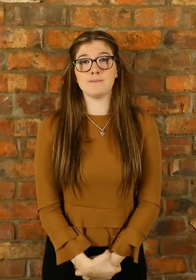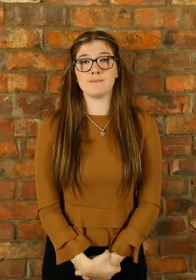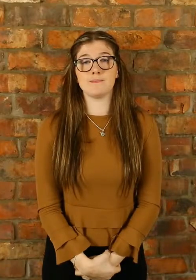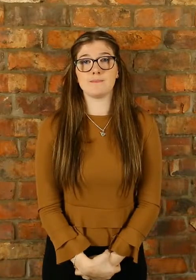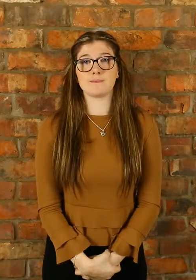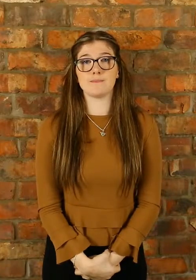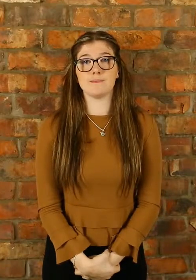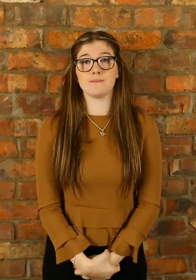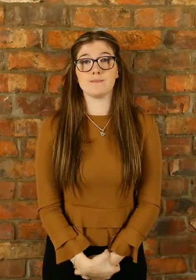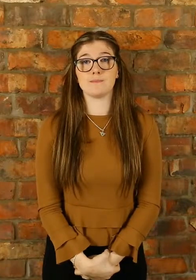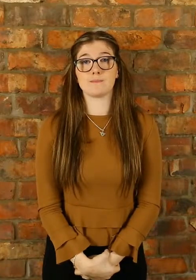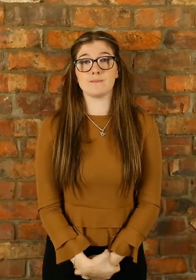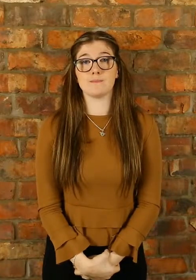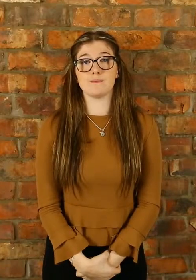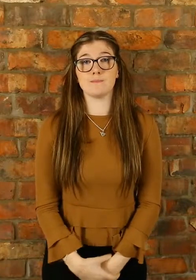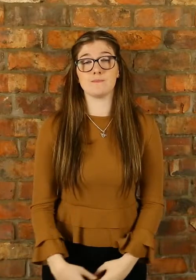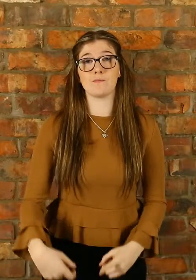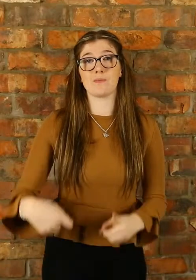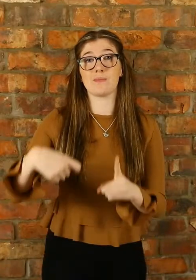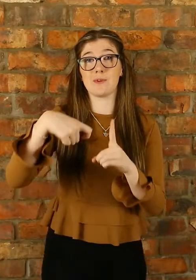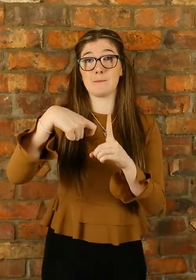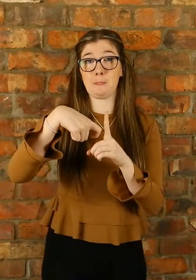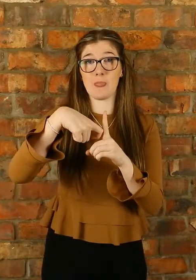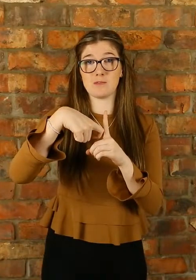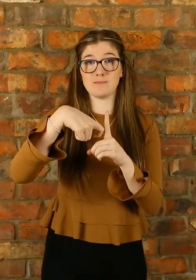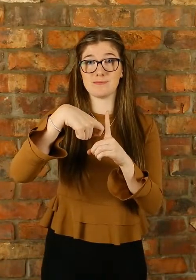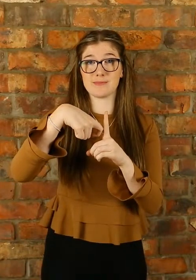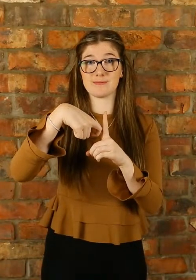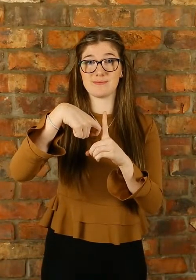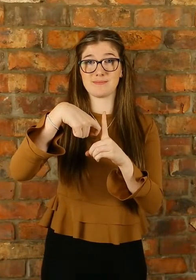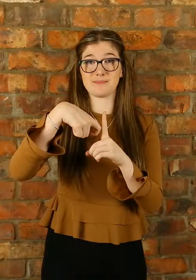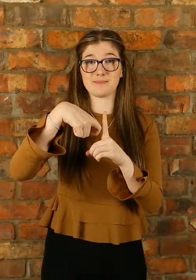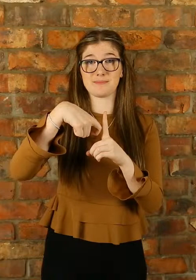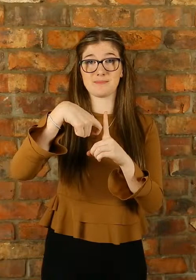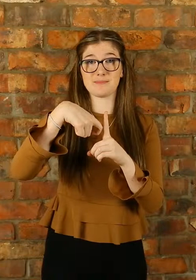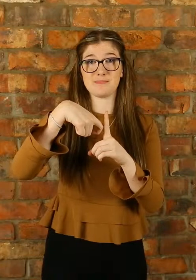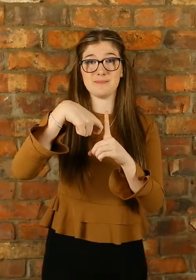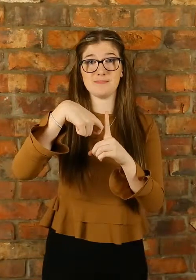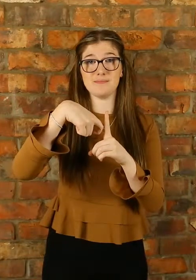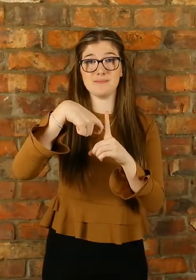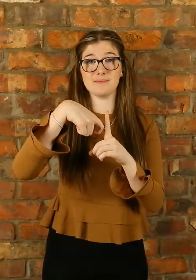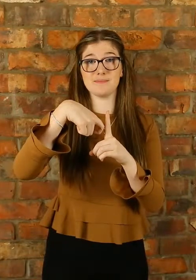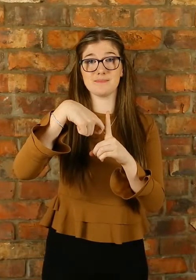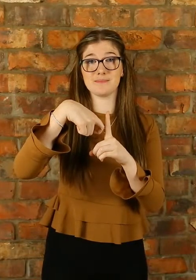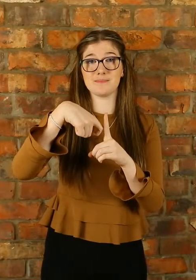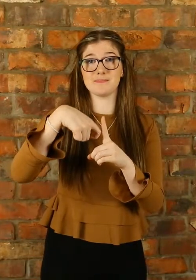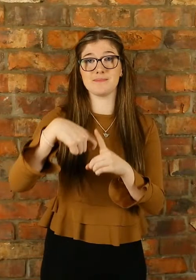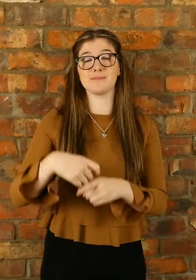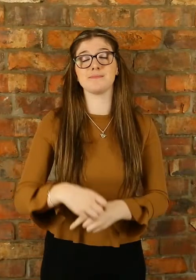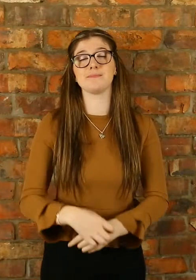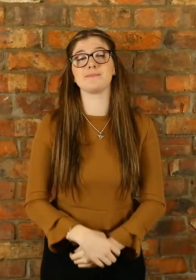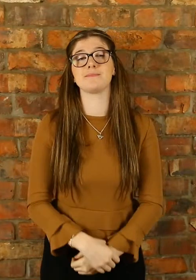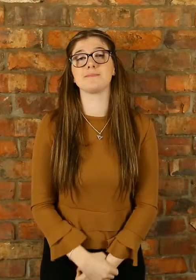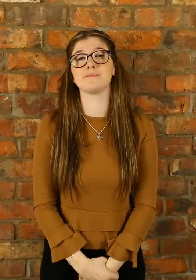finger. Bring it up to your straight index finger and that will make a K.